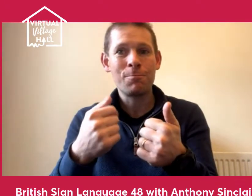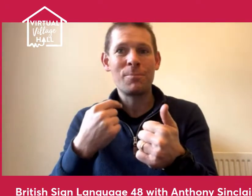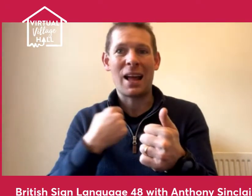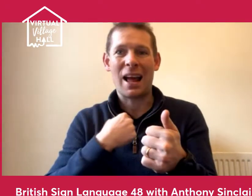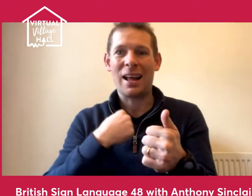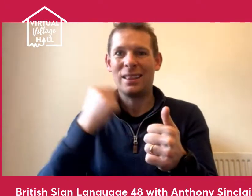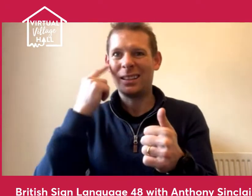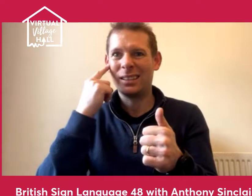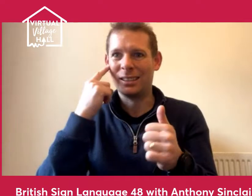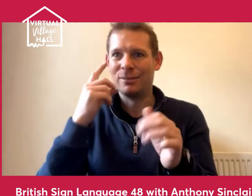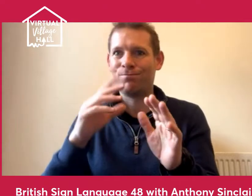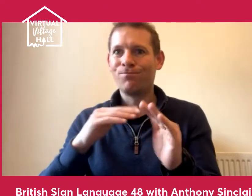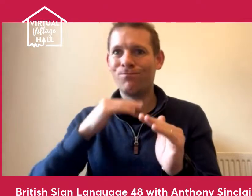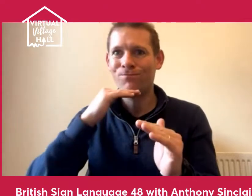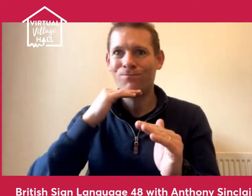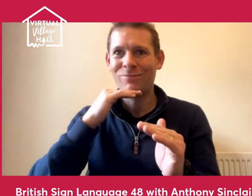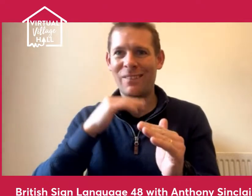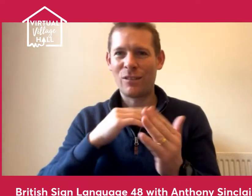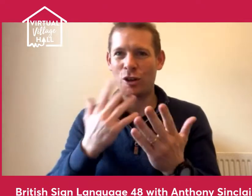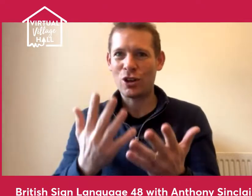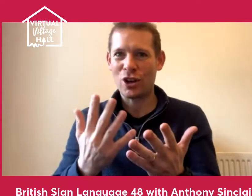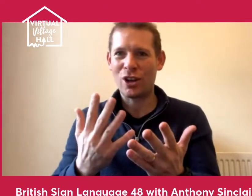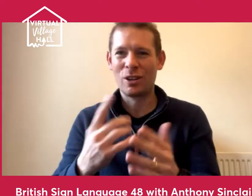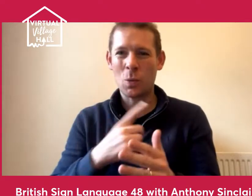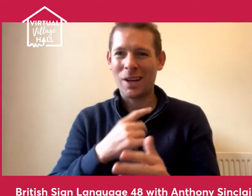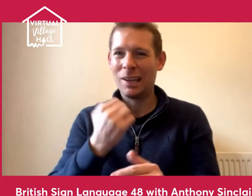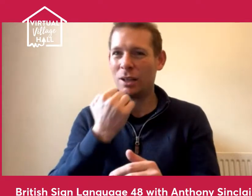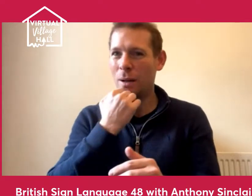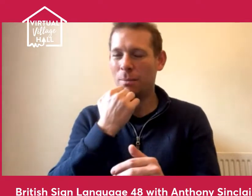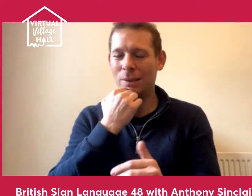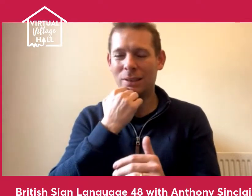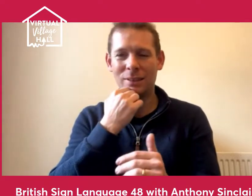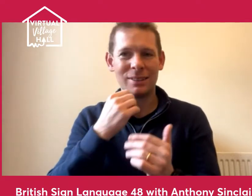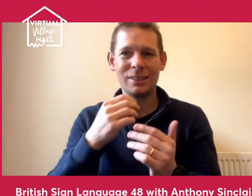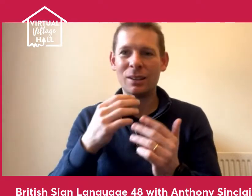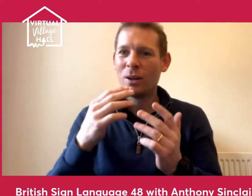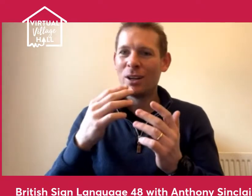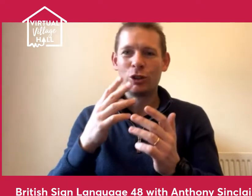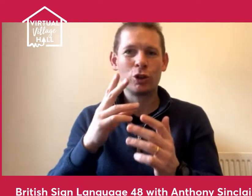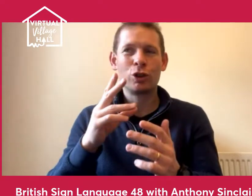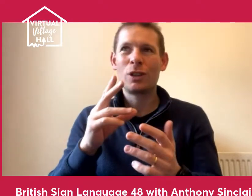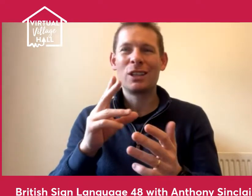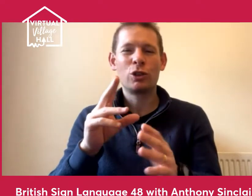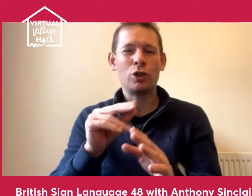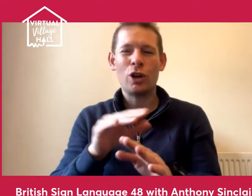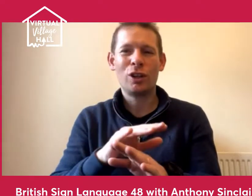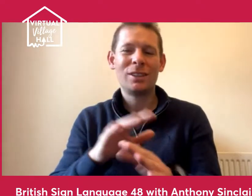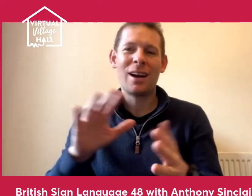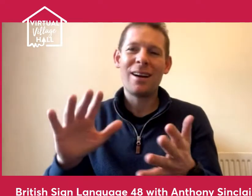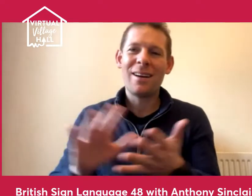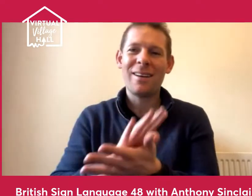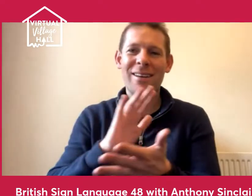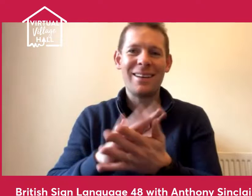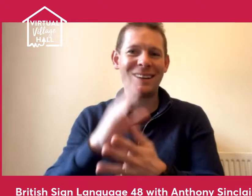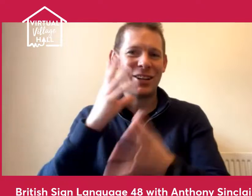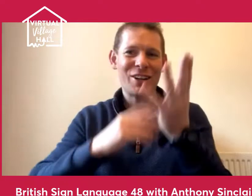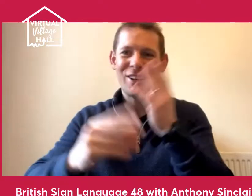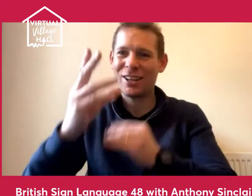Okay. I think I've taught you lots today. Numbers are quite complex. It's not a